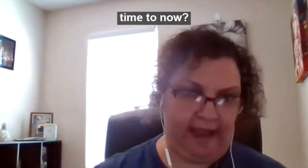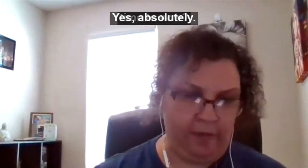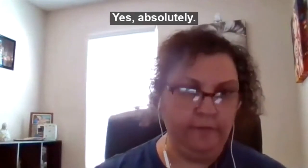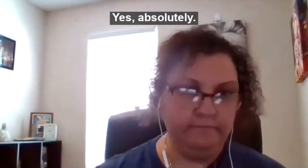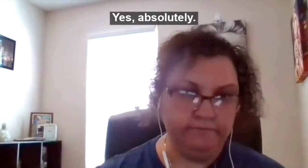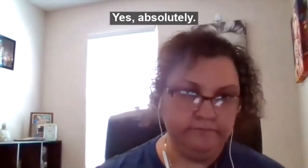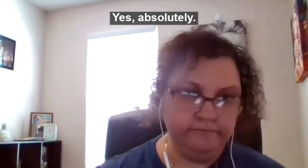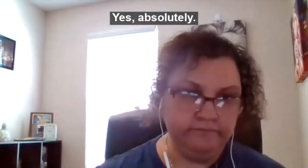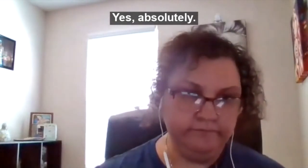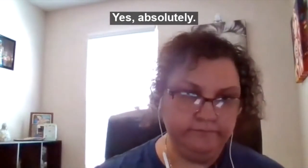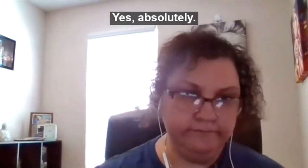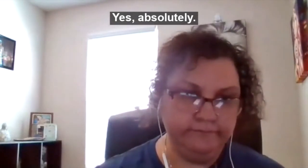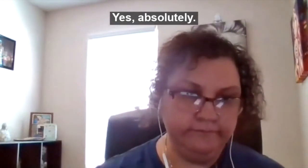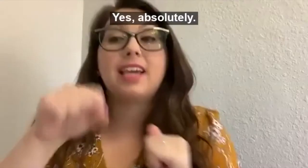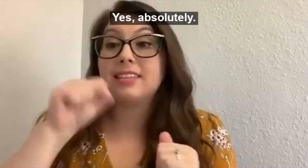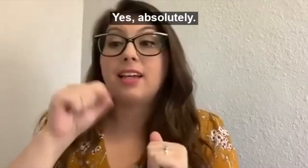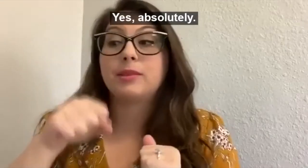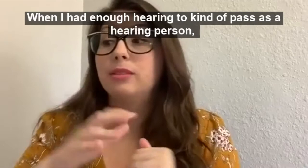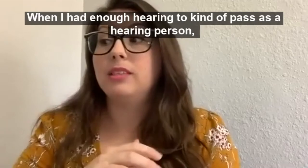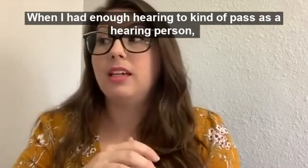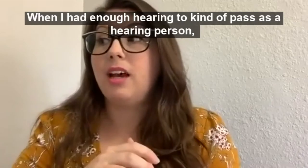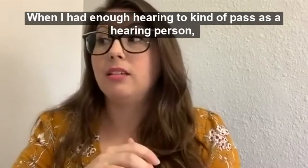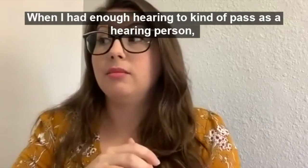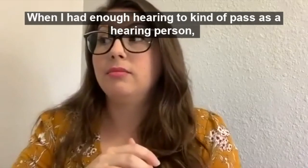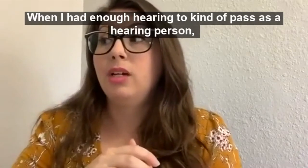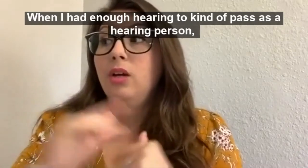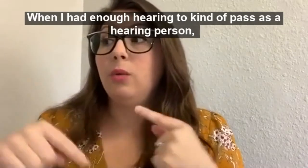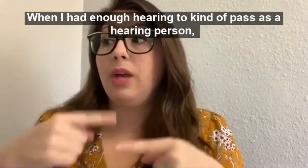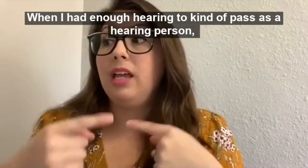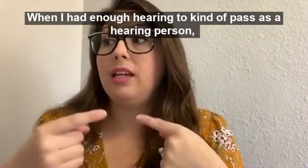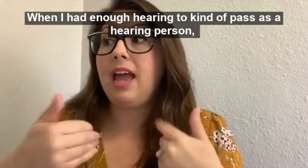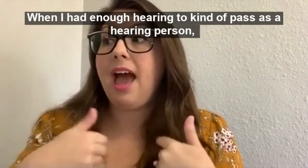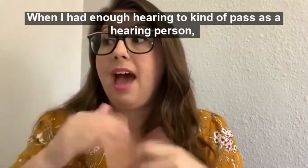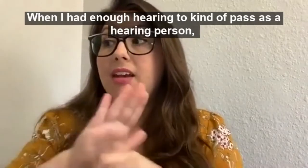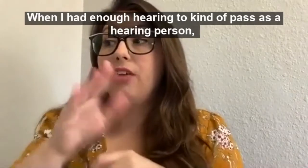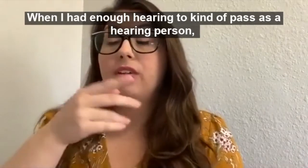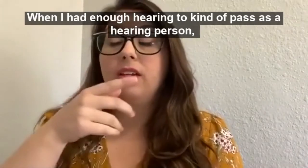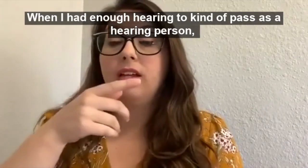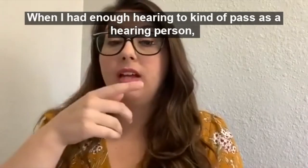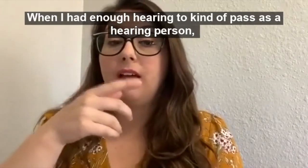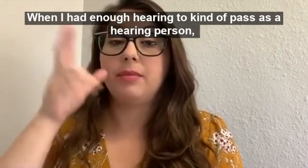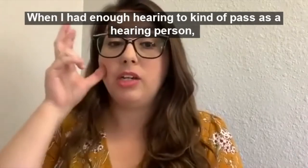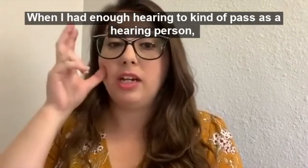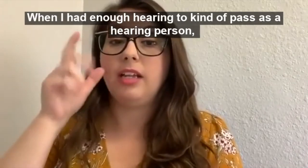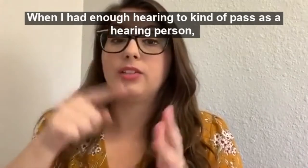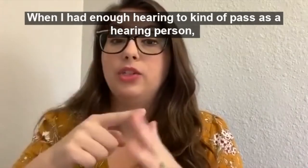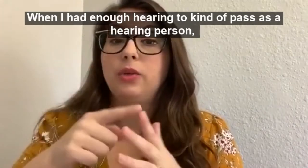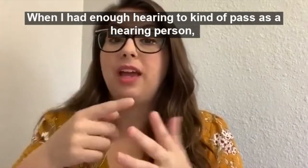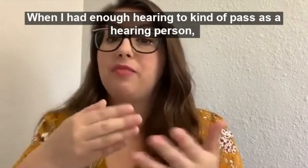now? Yes, absolutely. When I had enough hearing to kind of